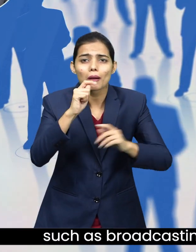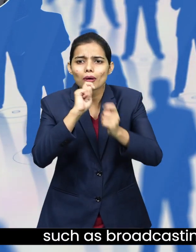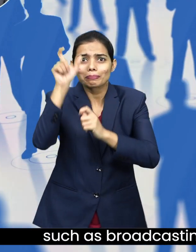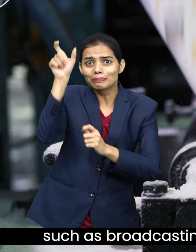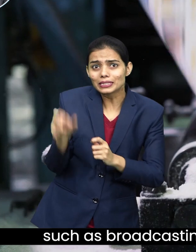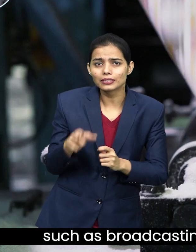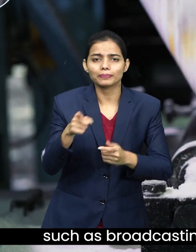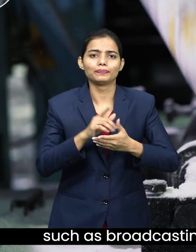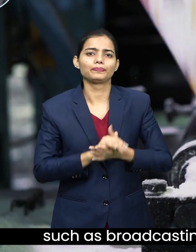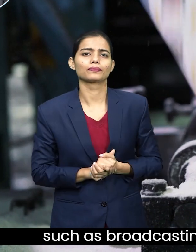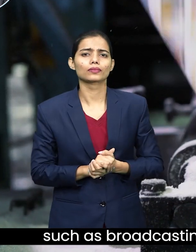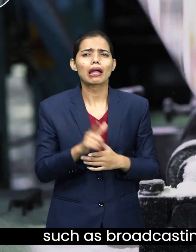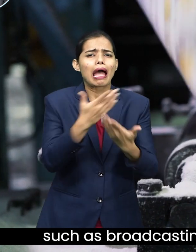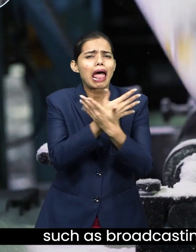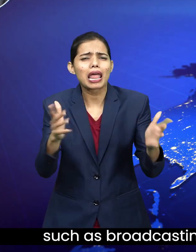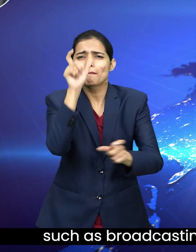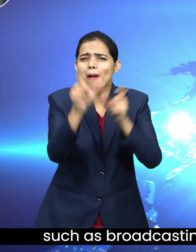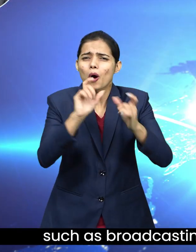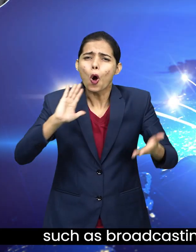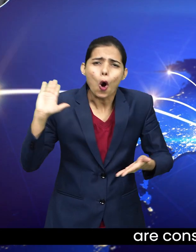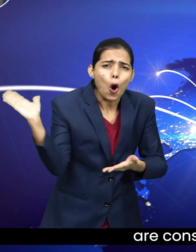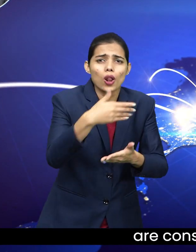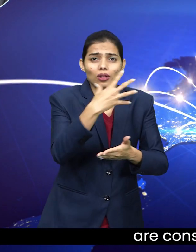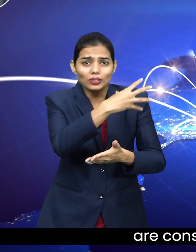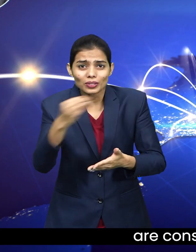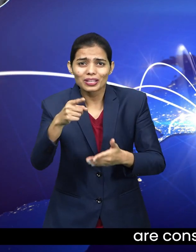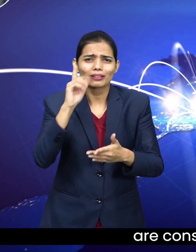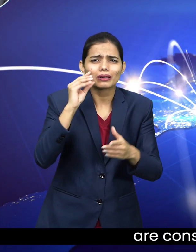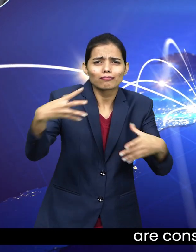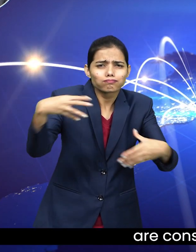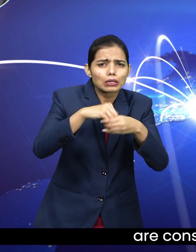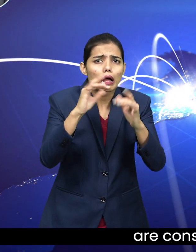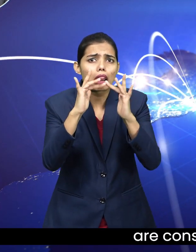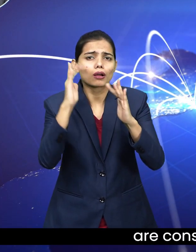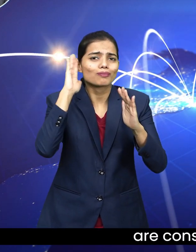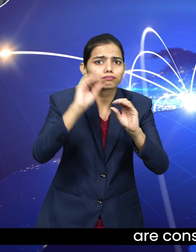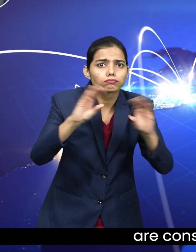broadcasting, publishing, and the internet, are considered collectively.